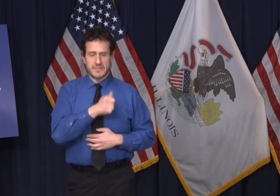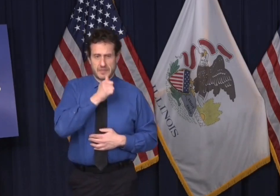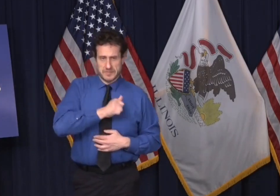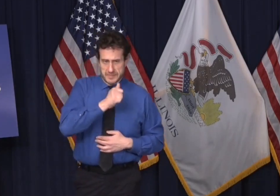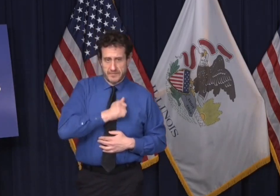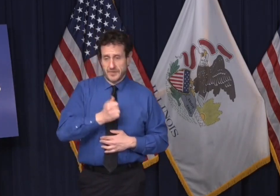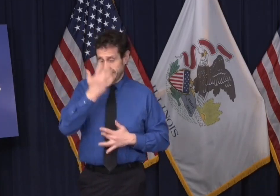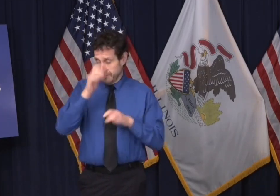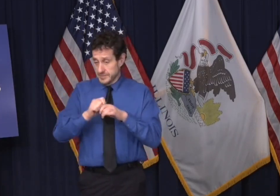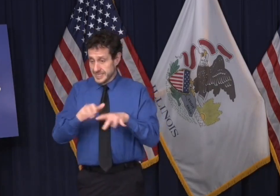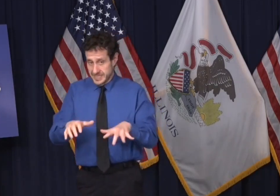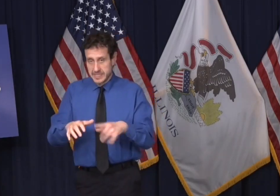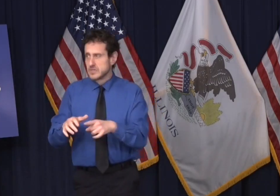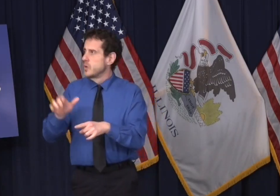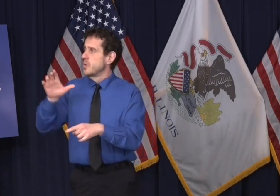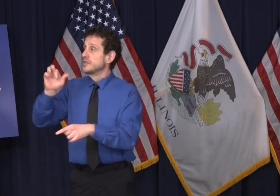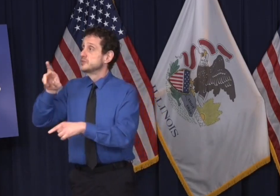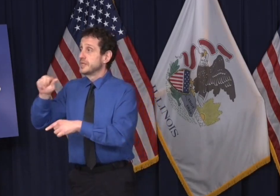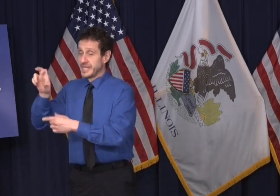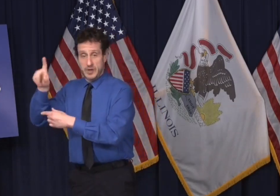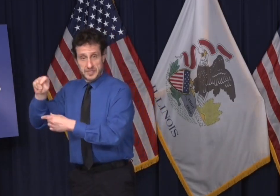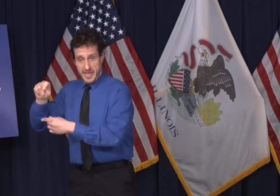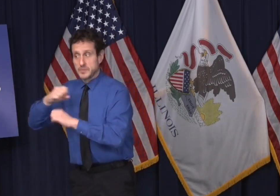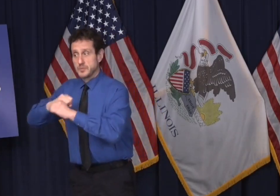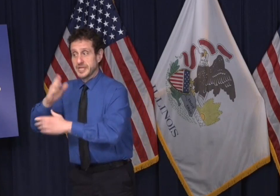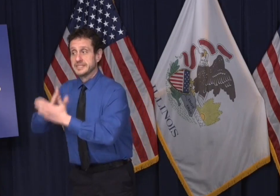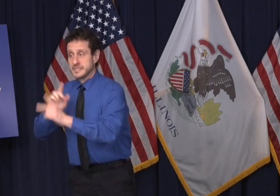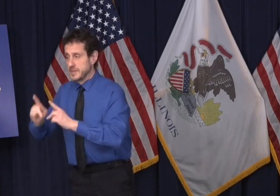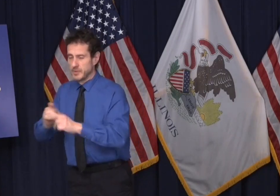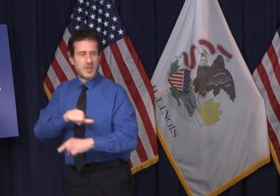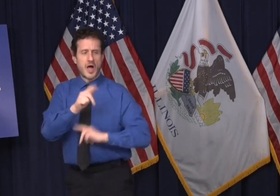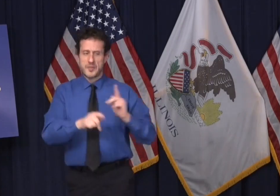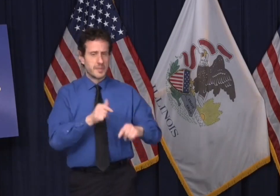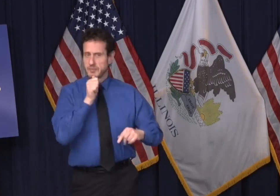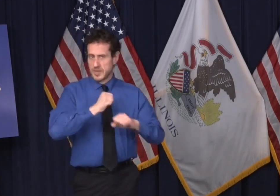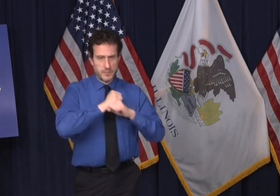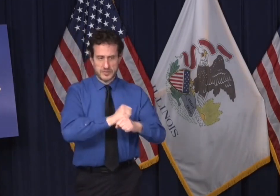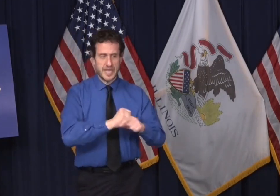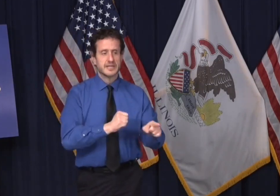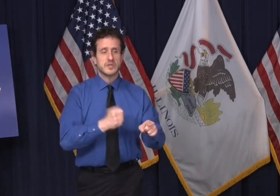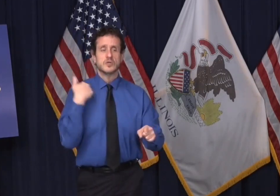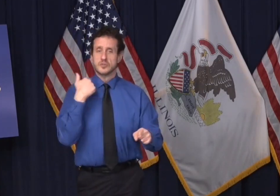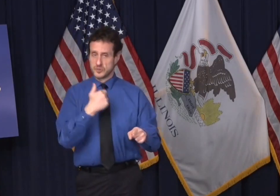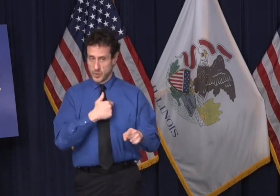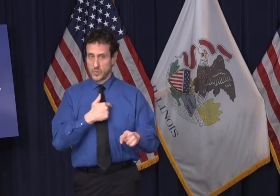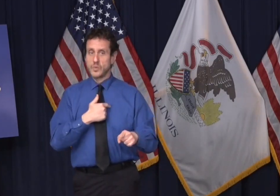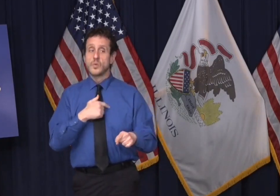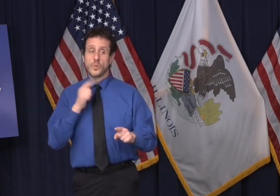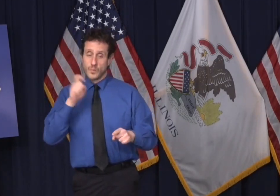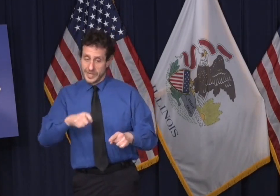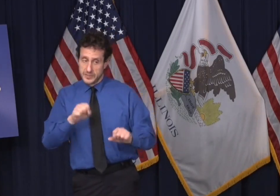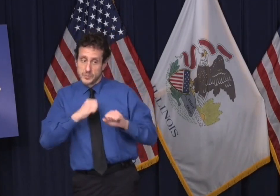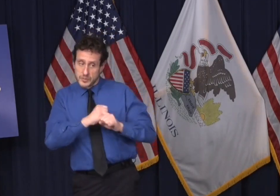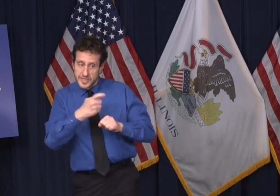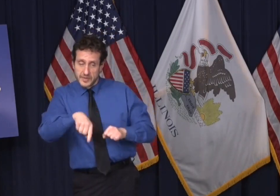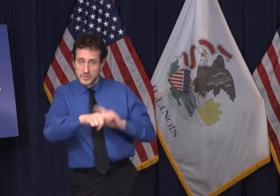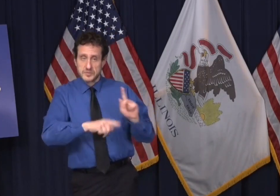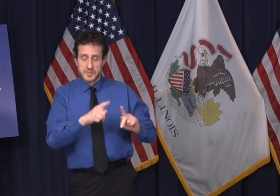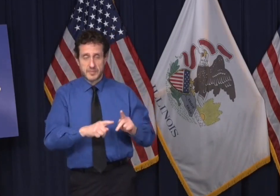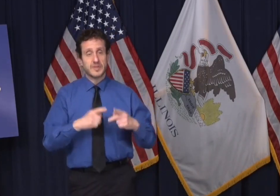covered by the CARES Act. I'm happy to announce today that, as of today,